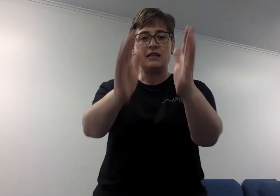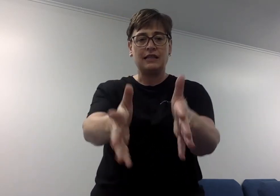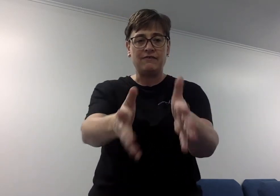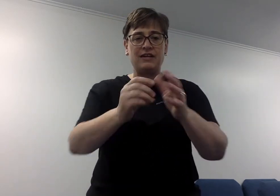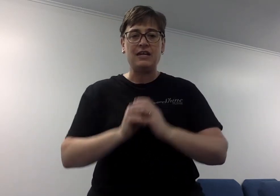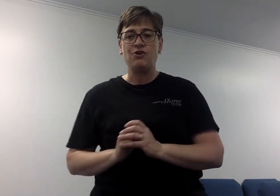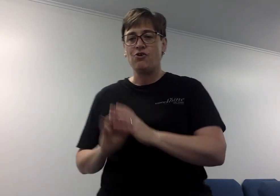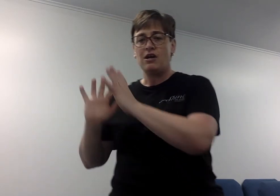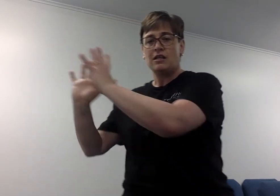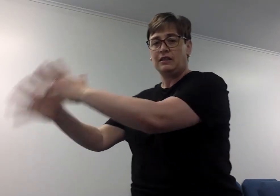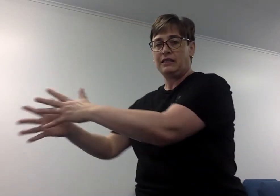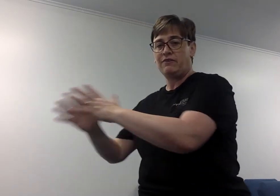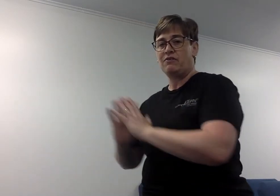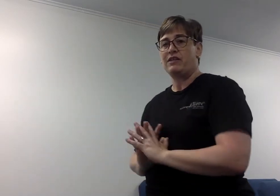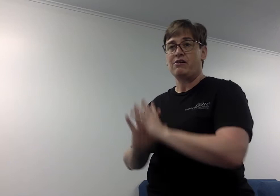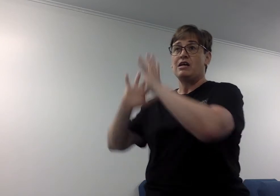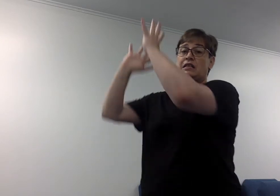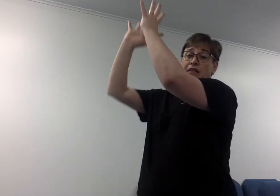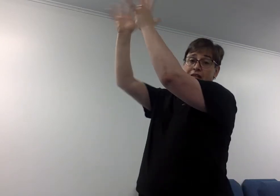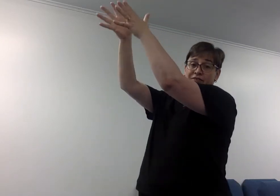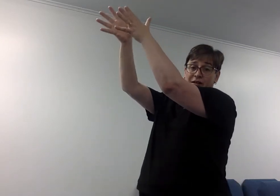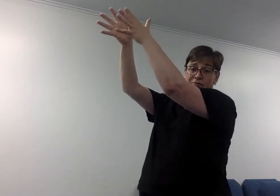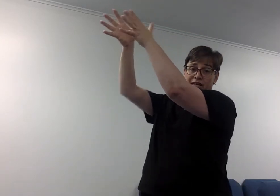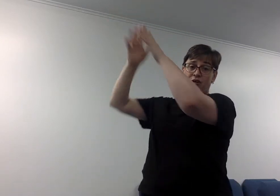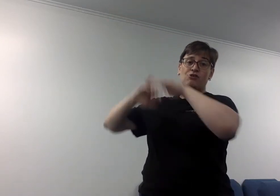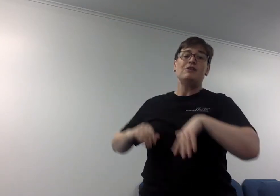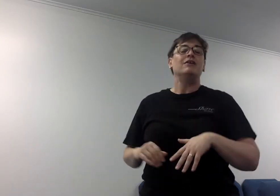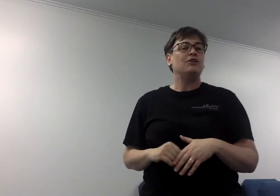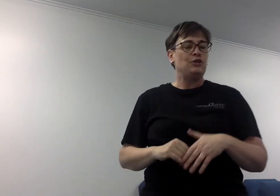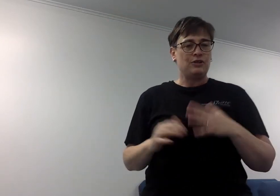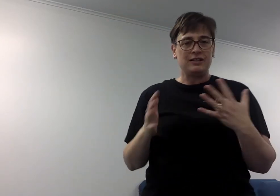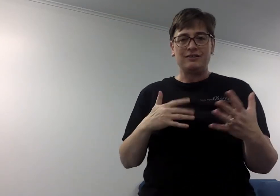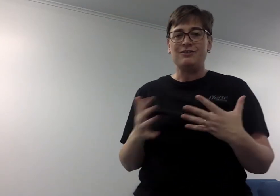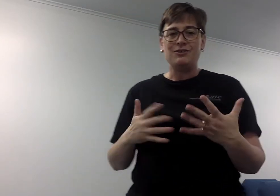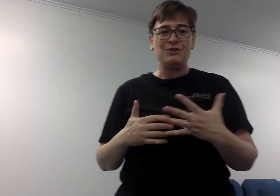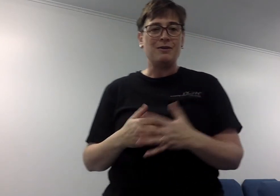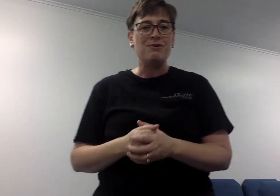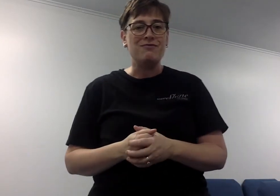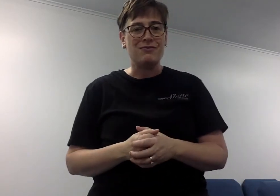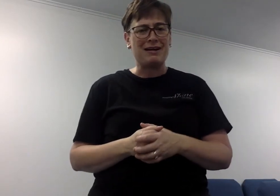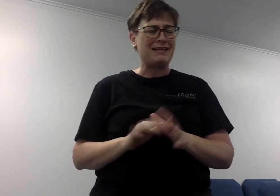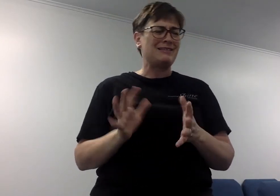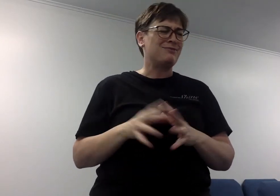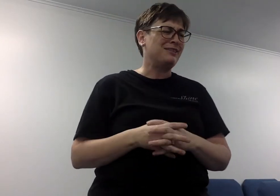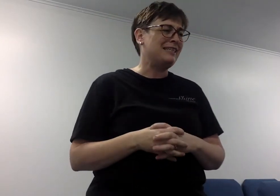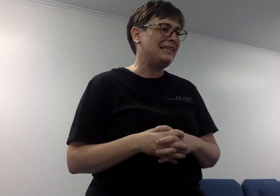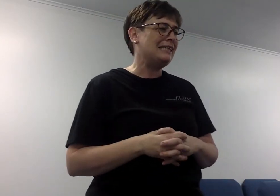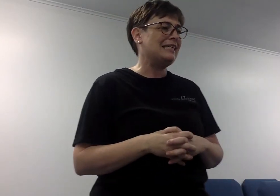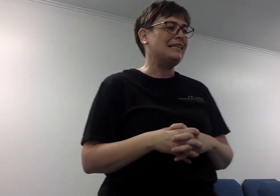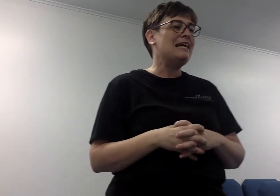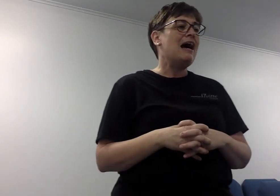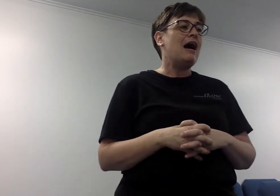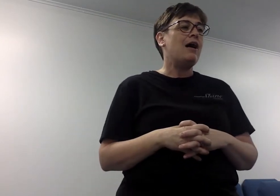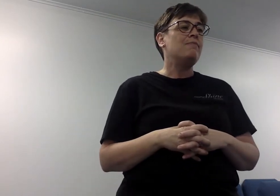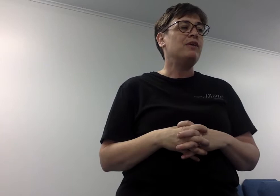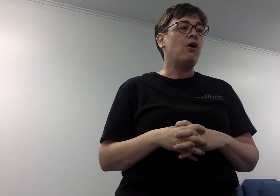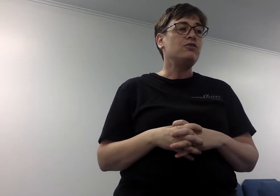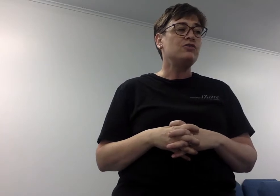leave it here, leave it over there, leave it up there. You can move it around. That's the really neat thing. Also